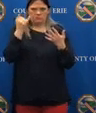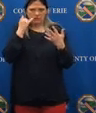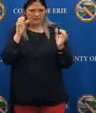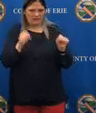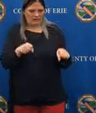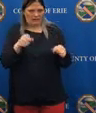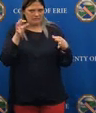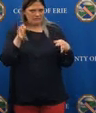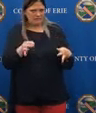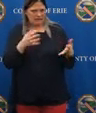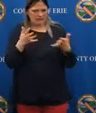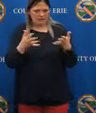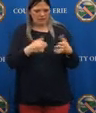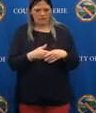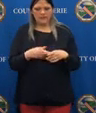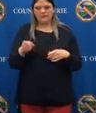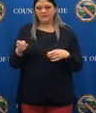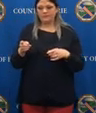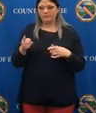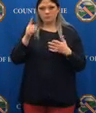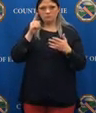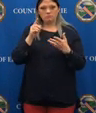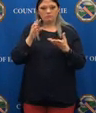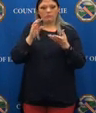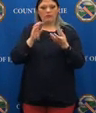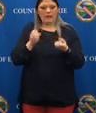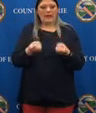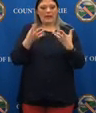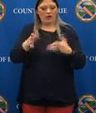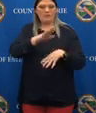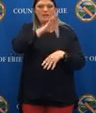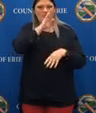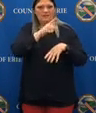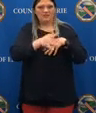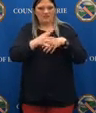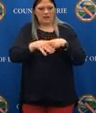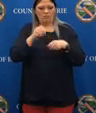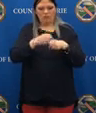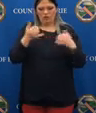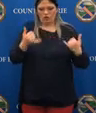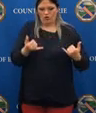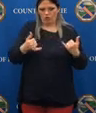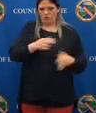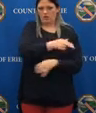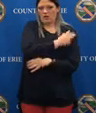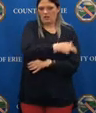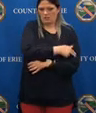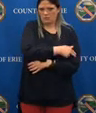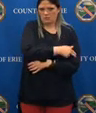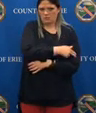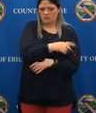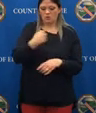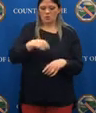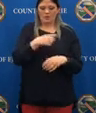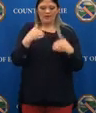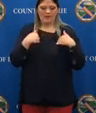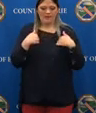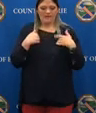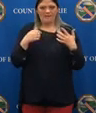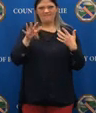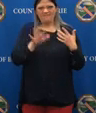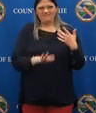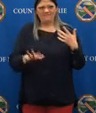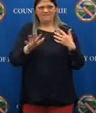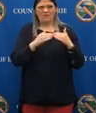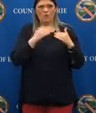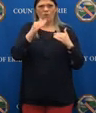decision happens sooner or later? They're looking at the number of beds that are available in our current hospitals. We have approximately, I think, a